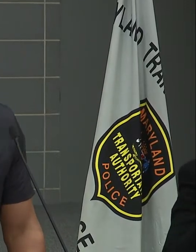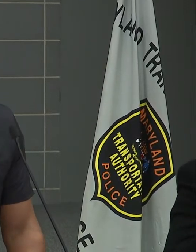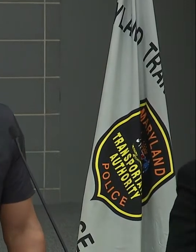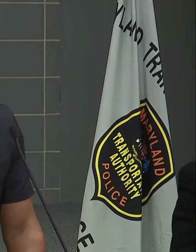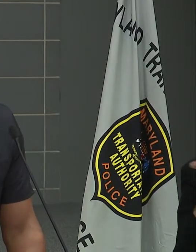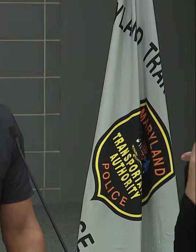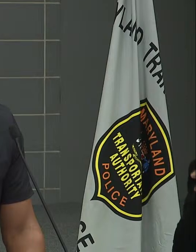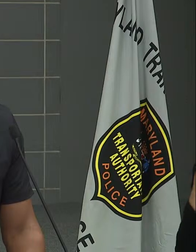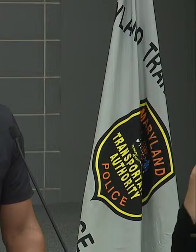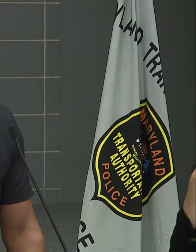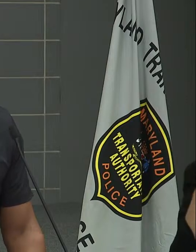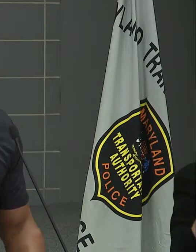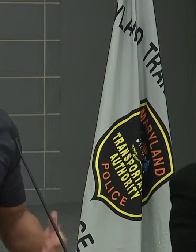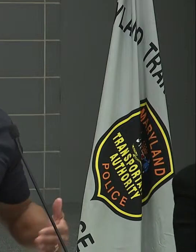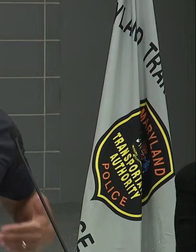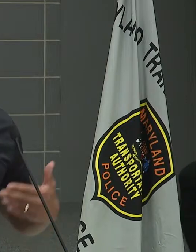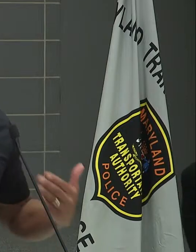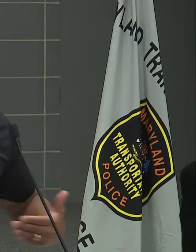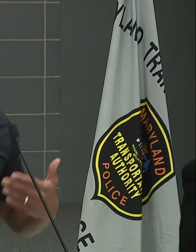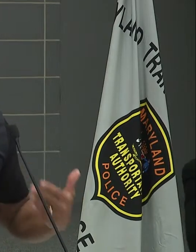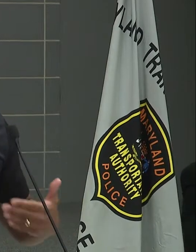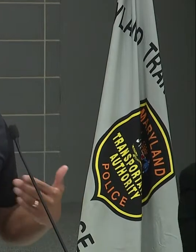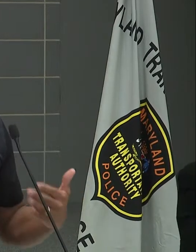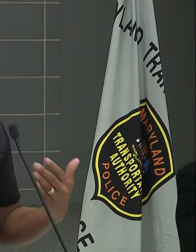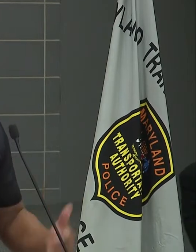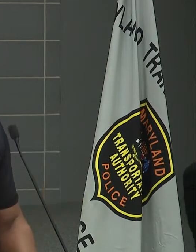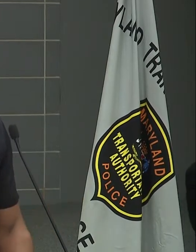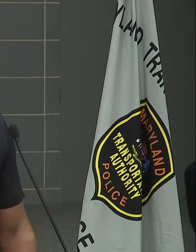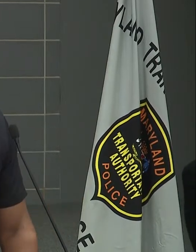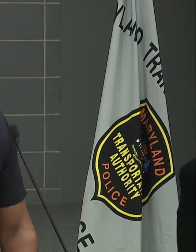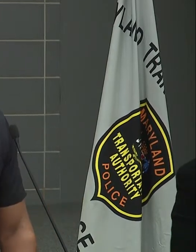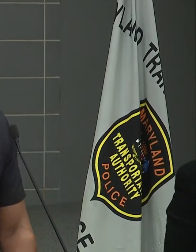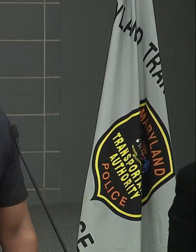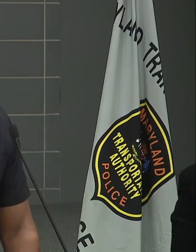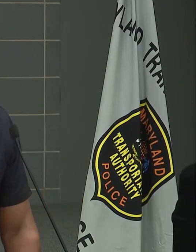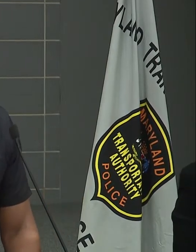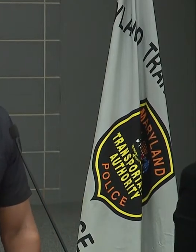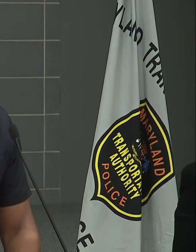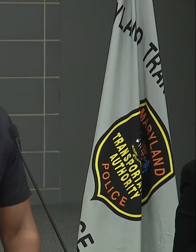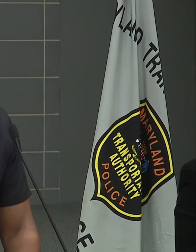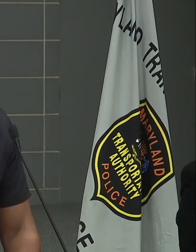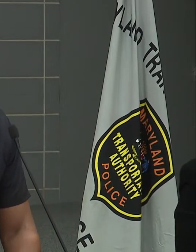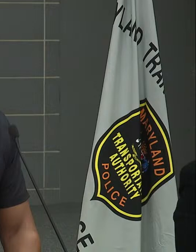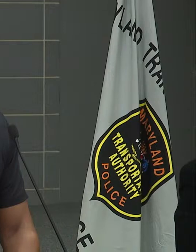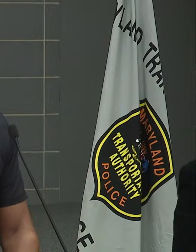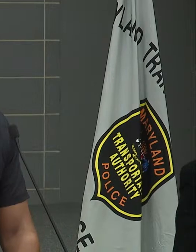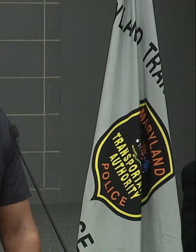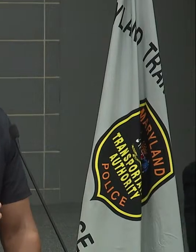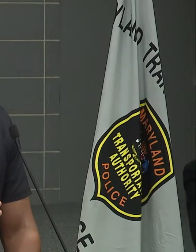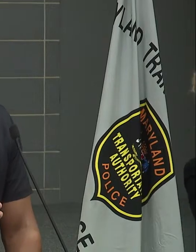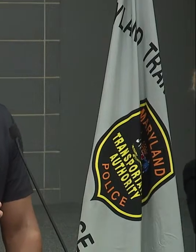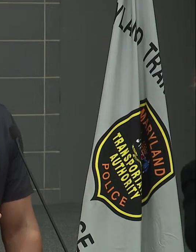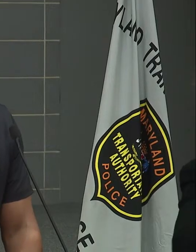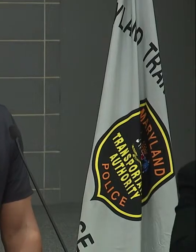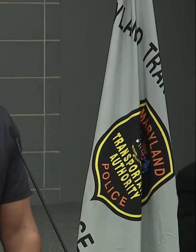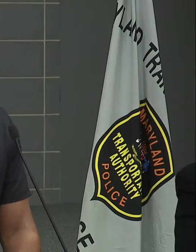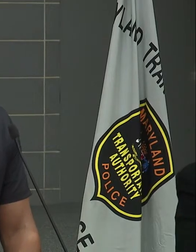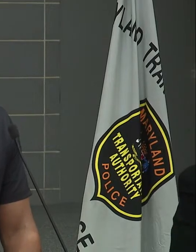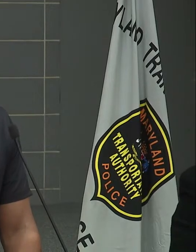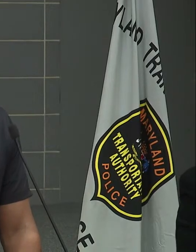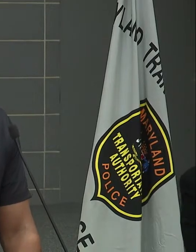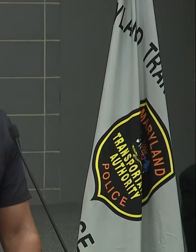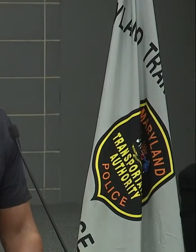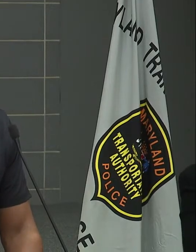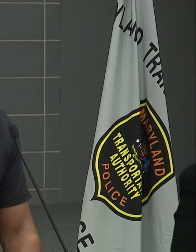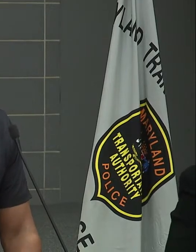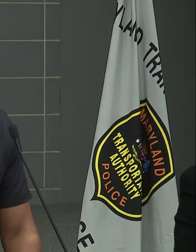Republicans. And so the type of encouragement that we have received about people understanding the national urgency of getting this done,